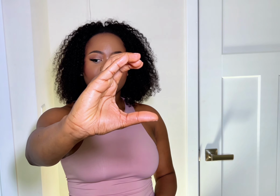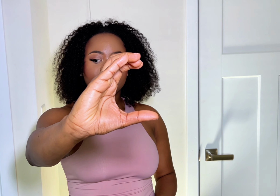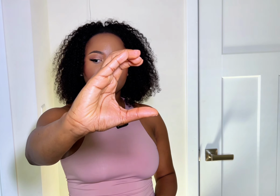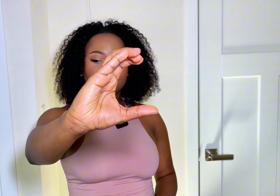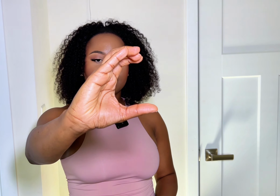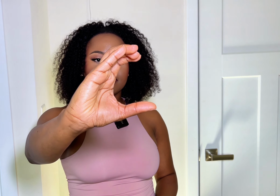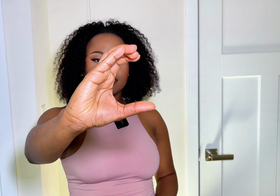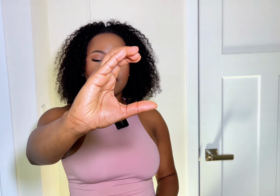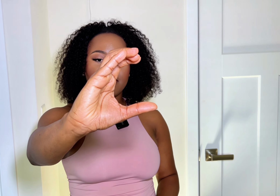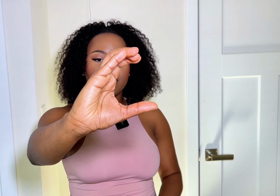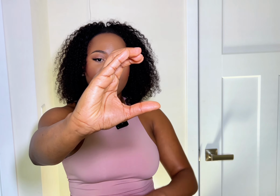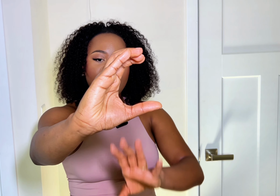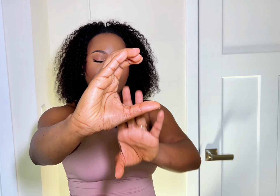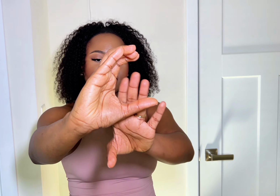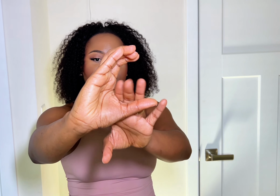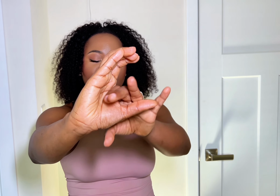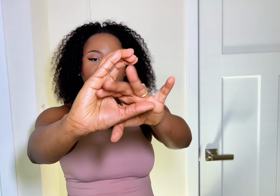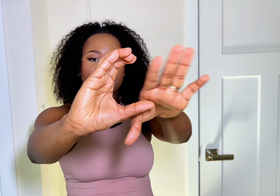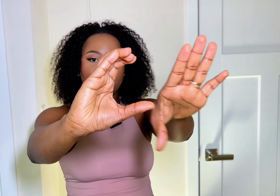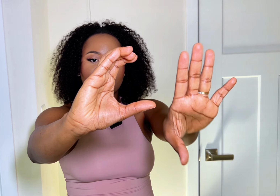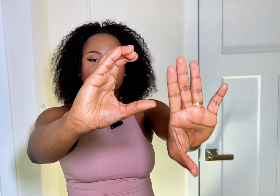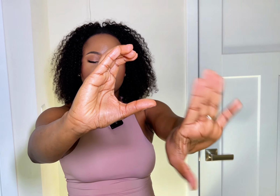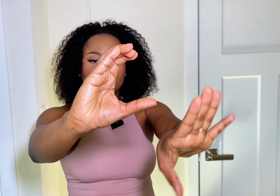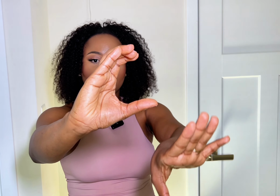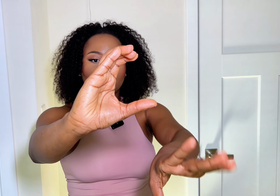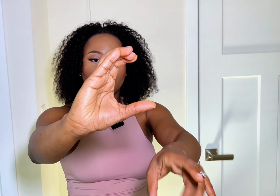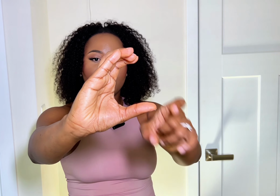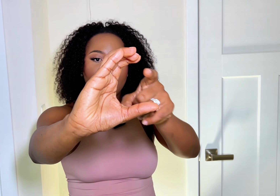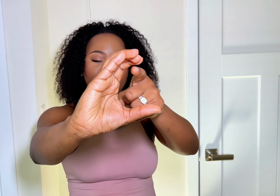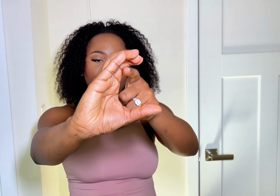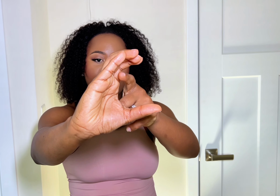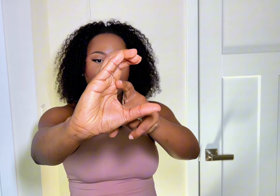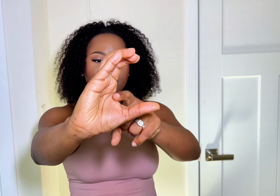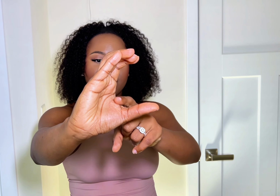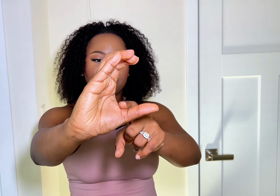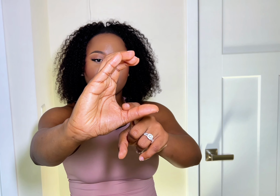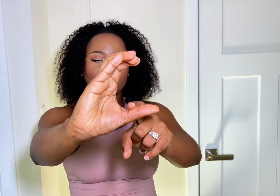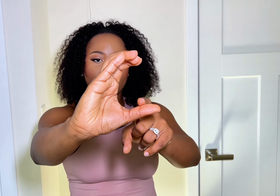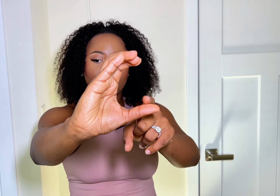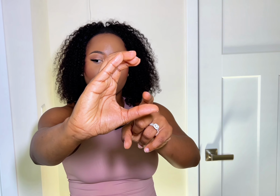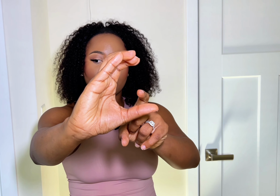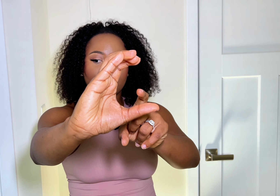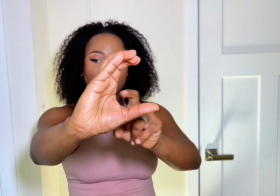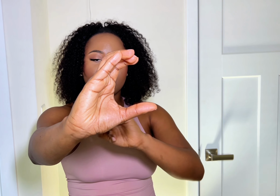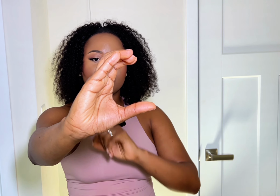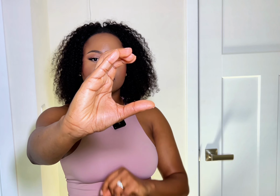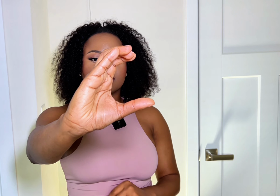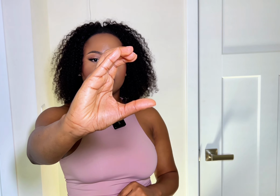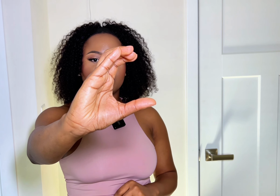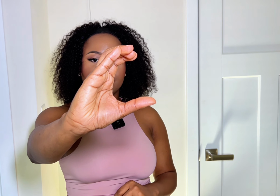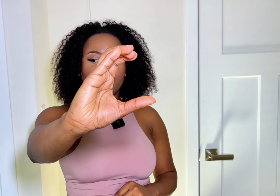C, remember I still have my palm facing you and I have my finger curled up in the C shape like